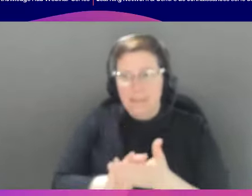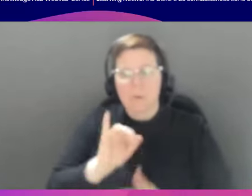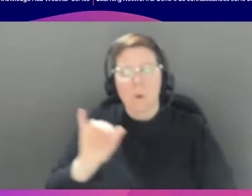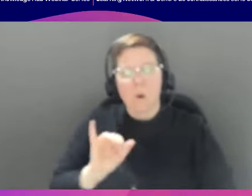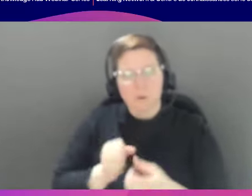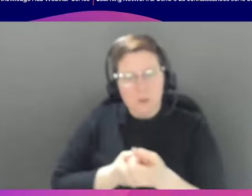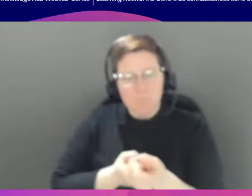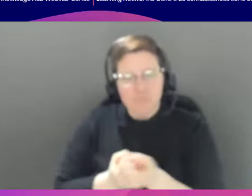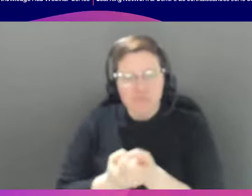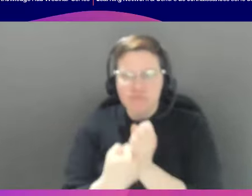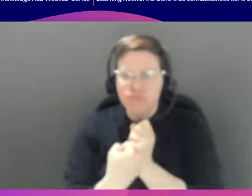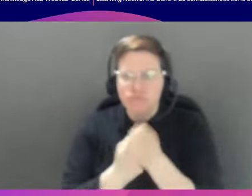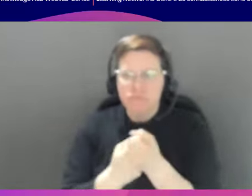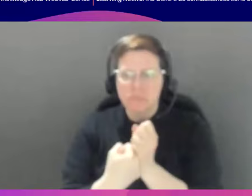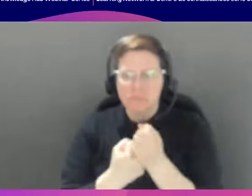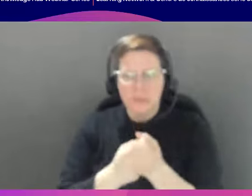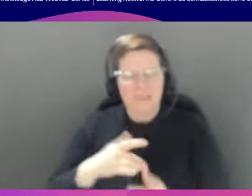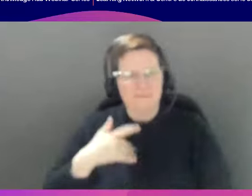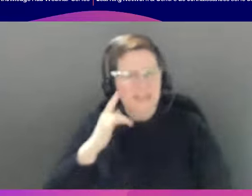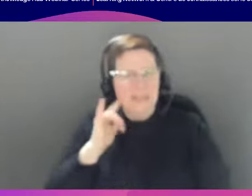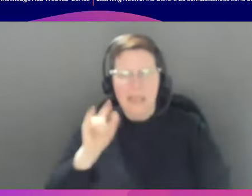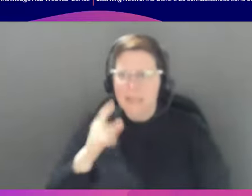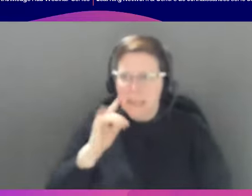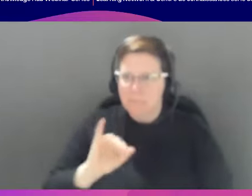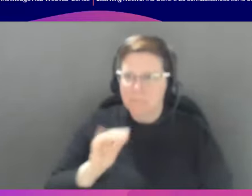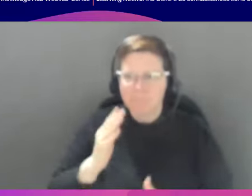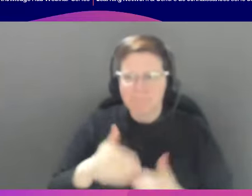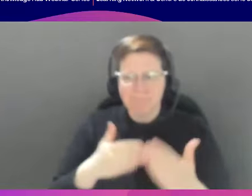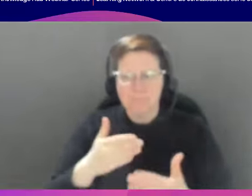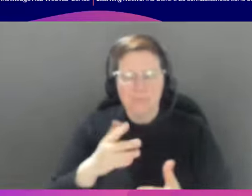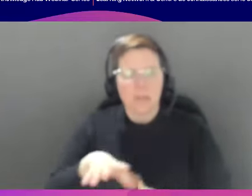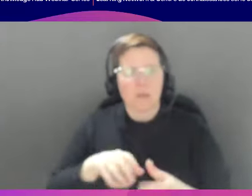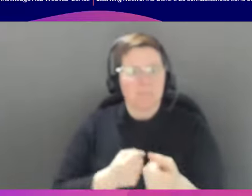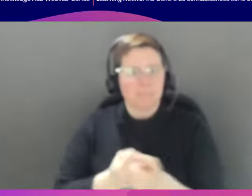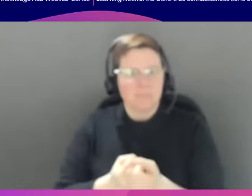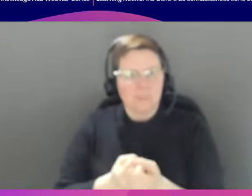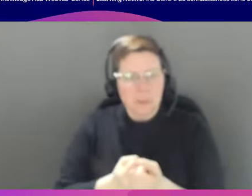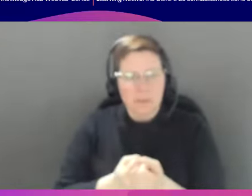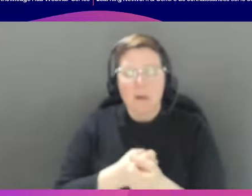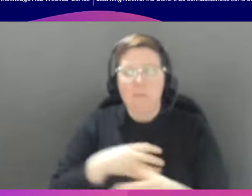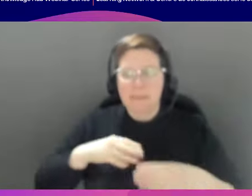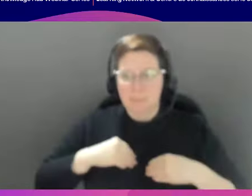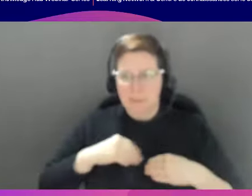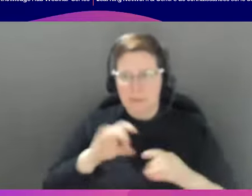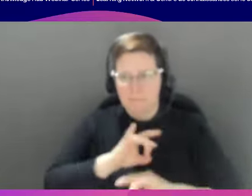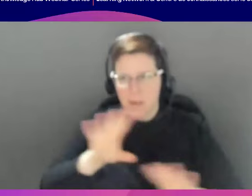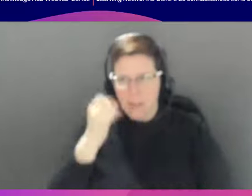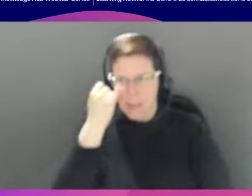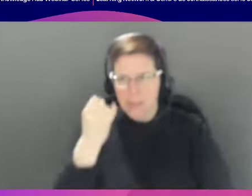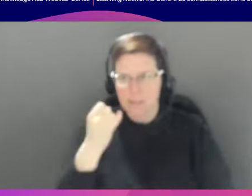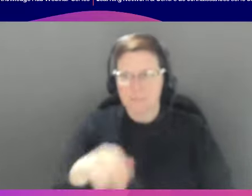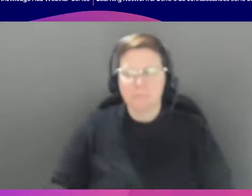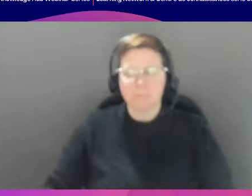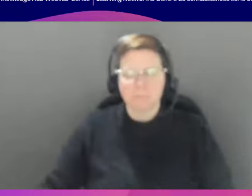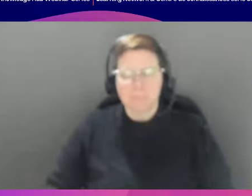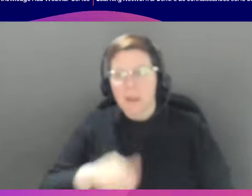another, creating this echo chamber effect that reinforces the acceptability of violent ideas. Another thing I found in my